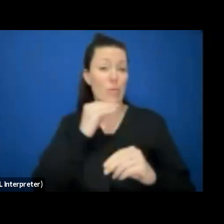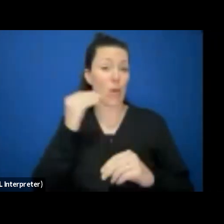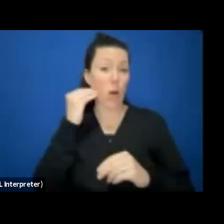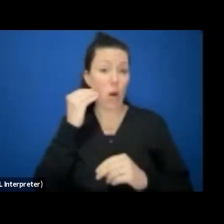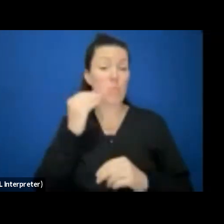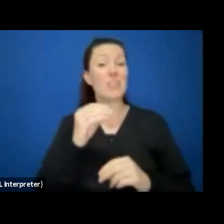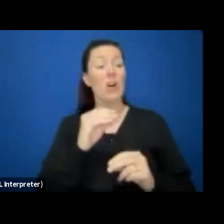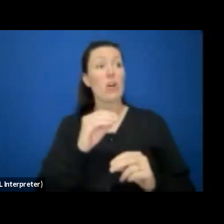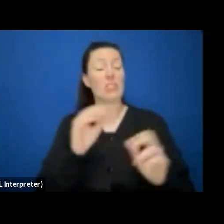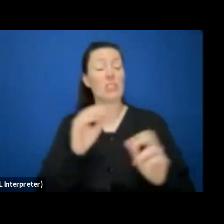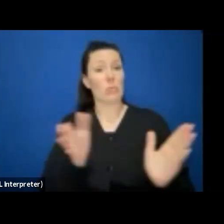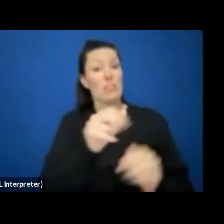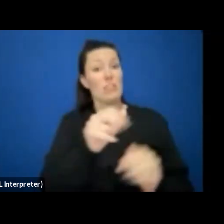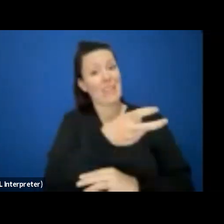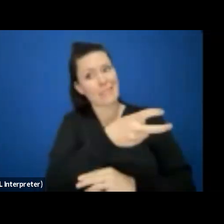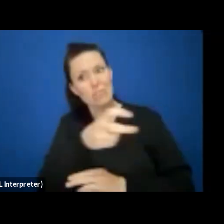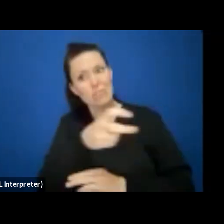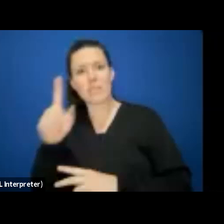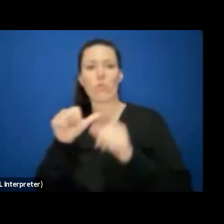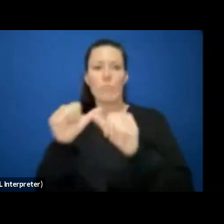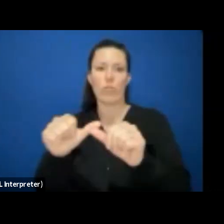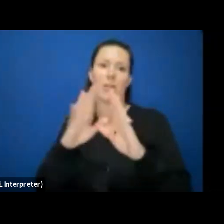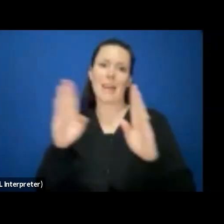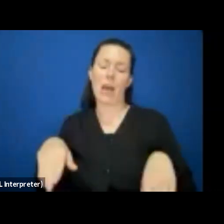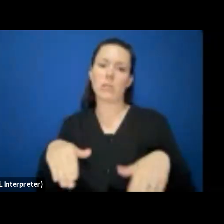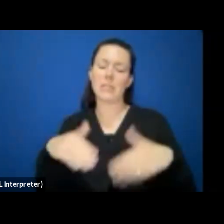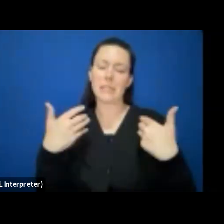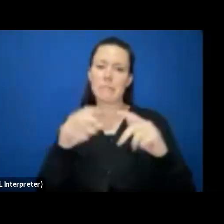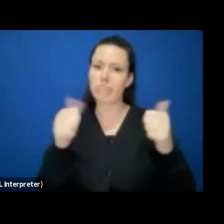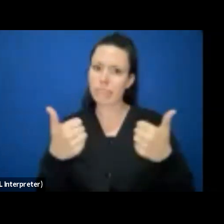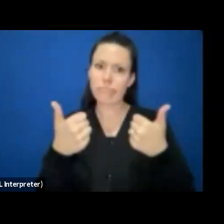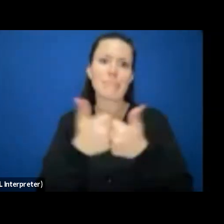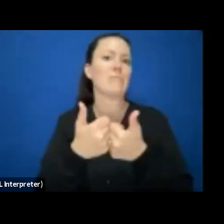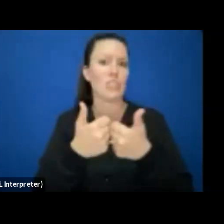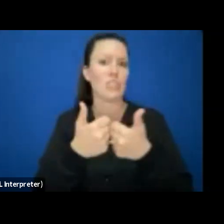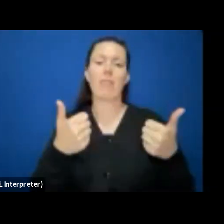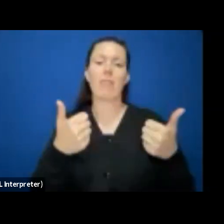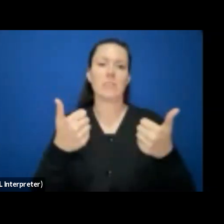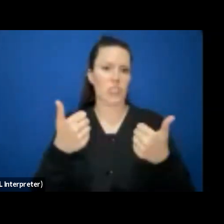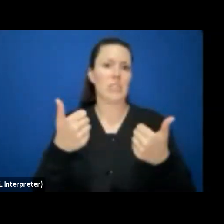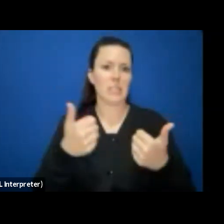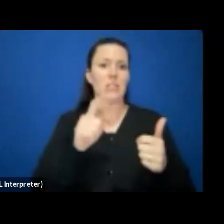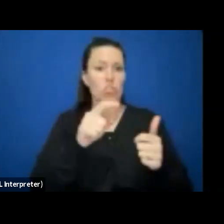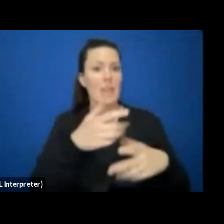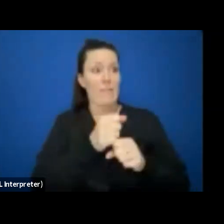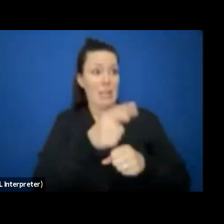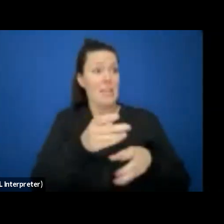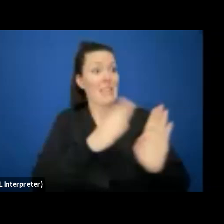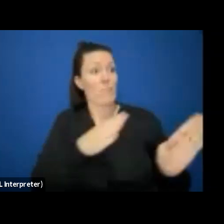make the transition to permanent housing without that transitional, getting them prepped to go back